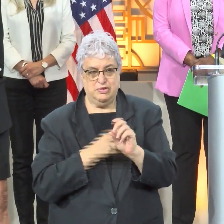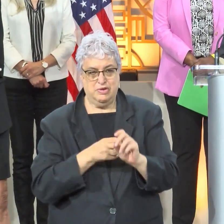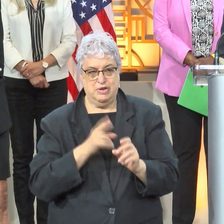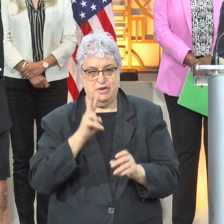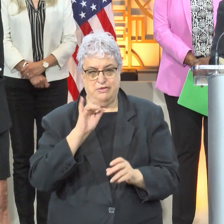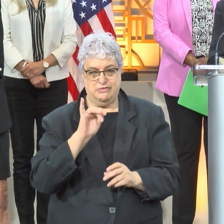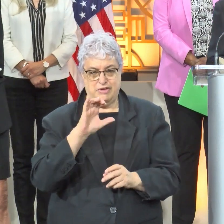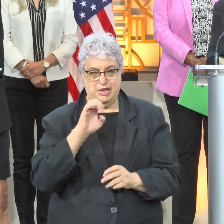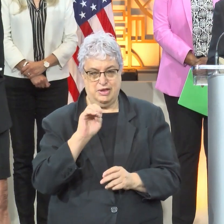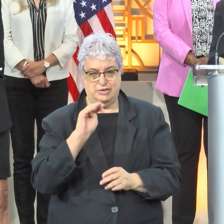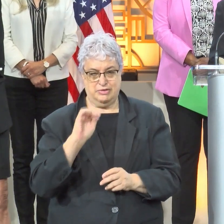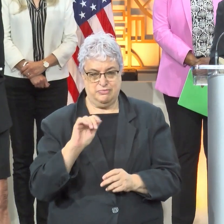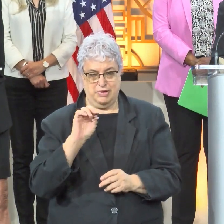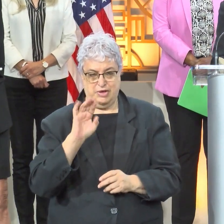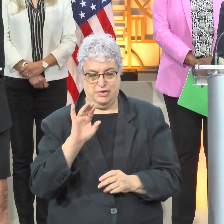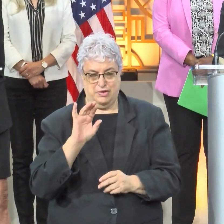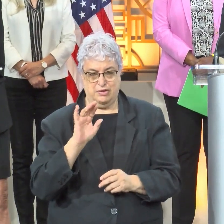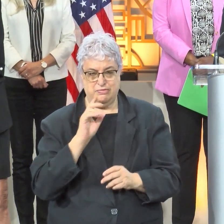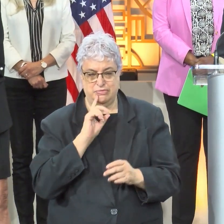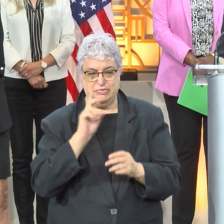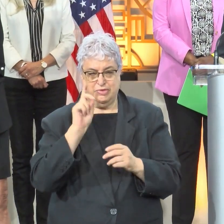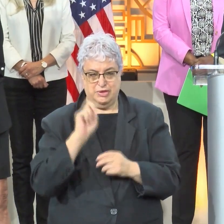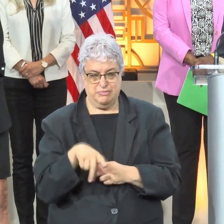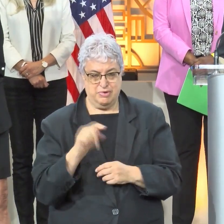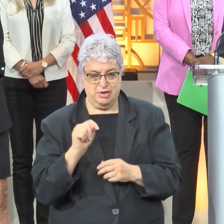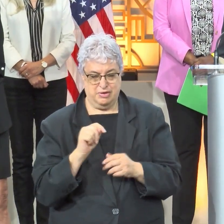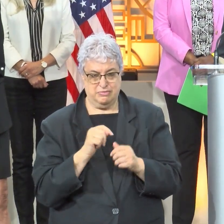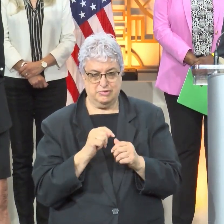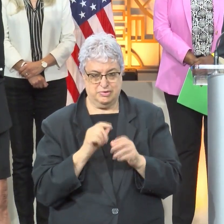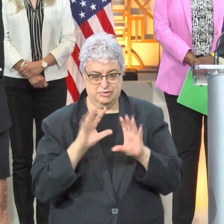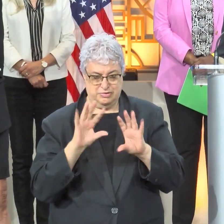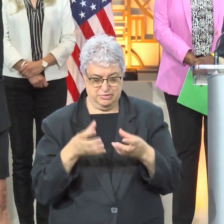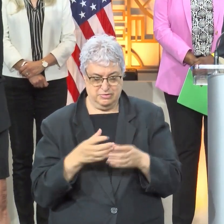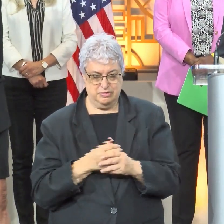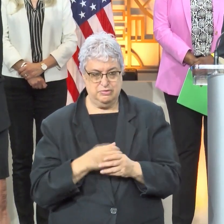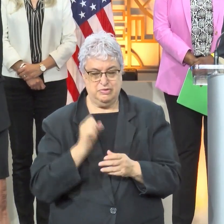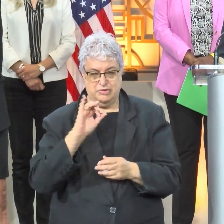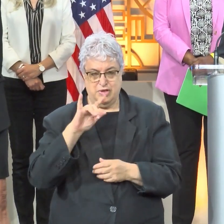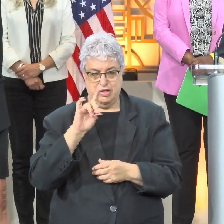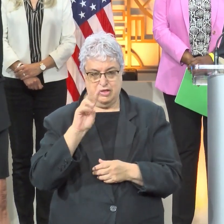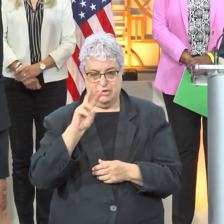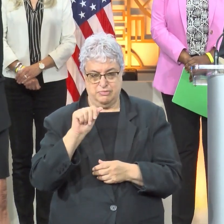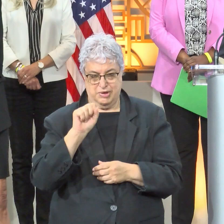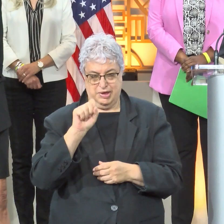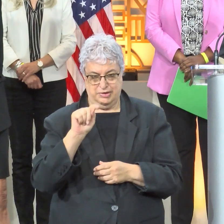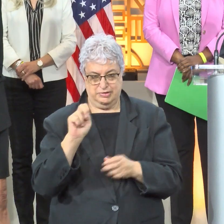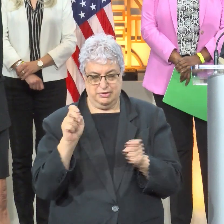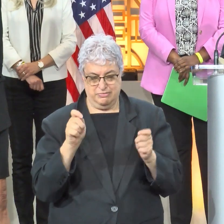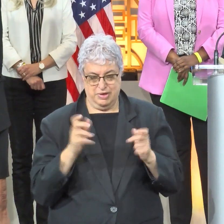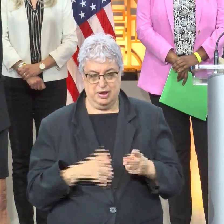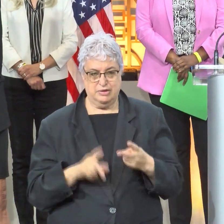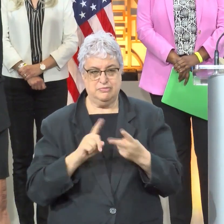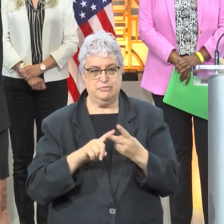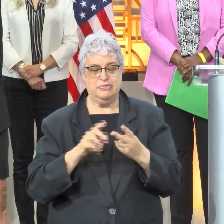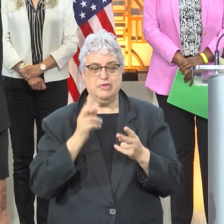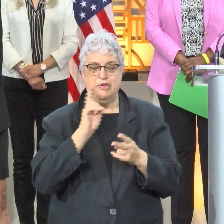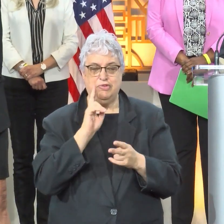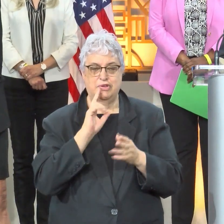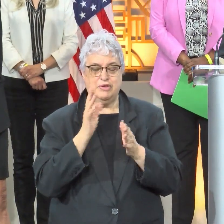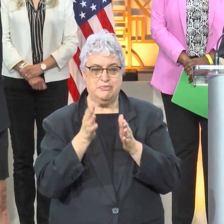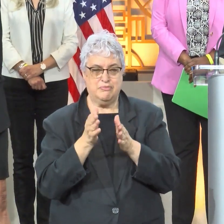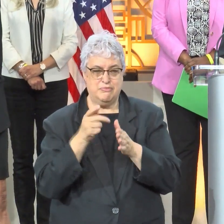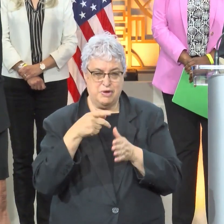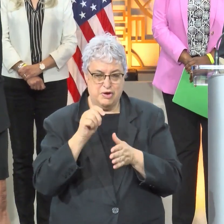Mayor will be the following city departments and agencies. Solid Waste Management Department, the Houston Parks and